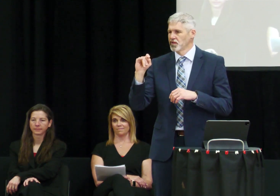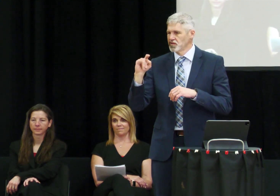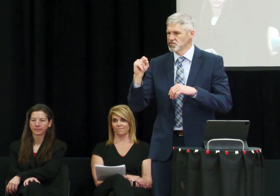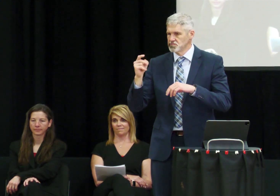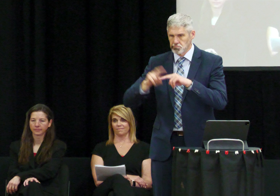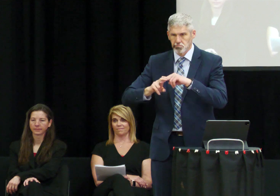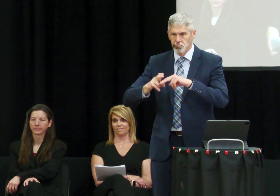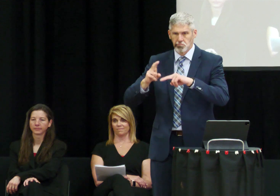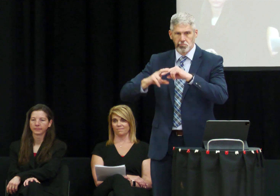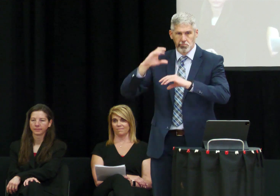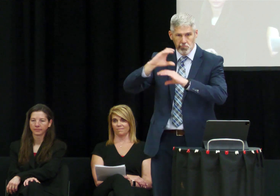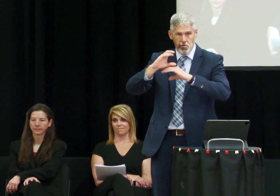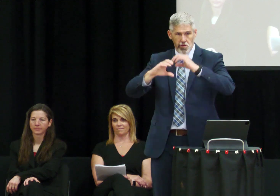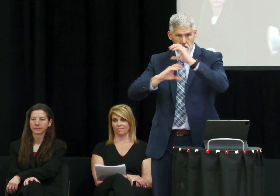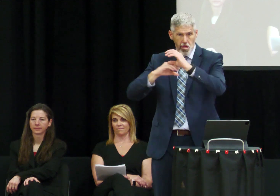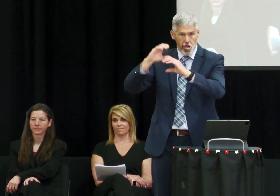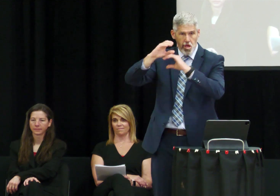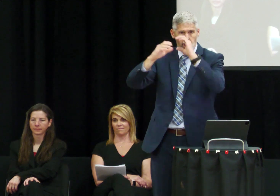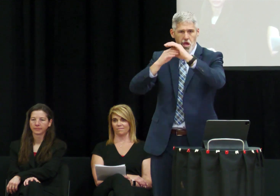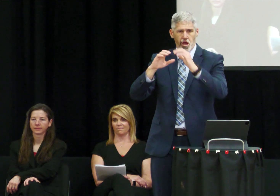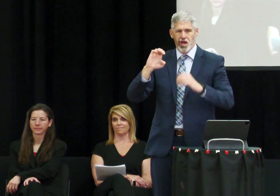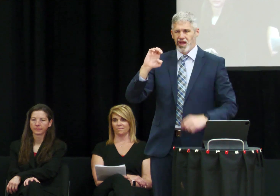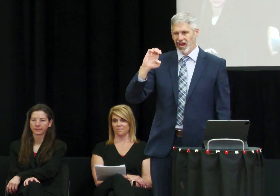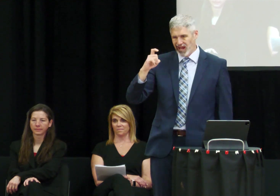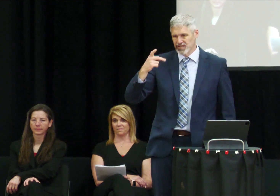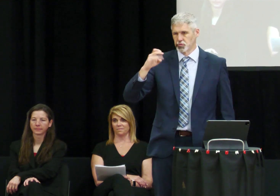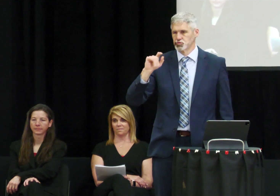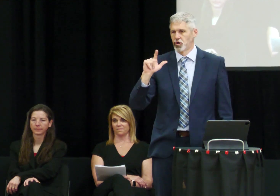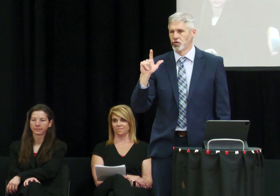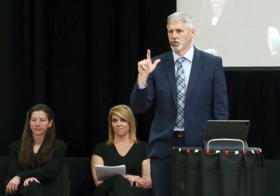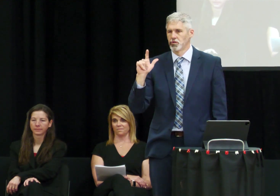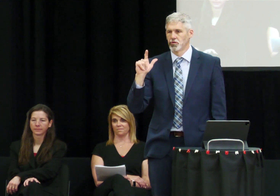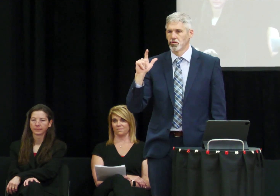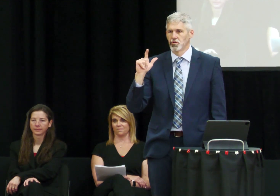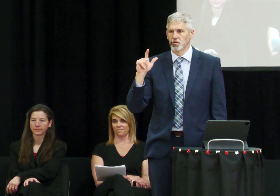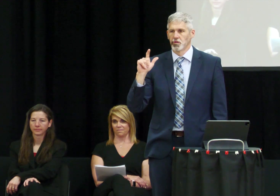compounding effects. It is exponential.